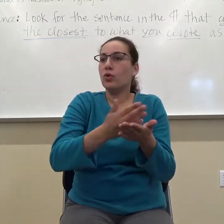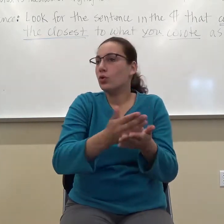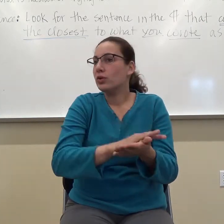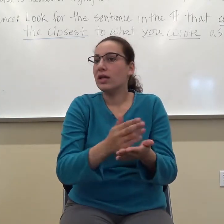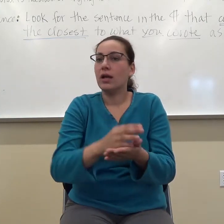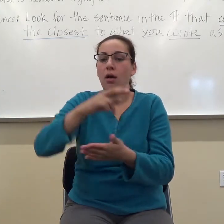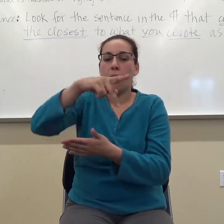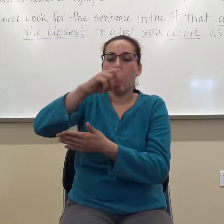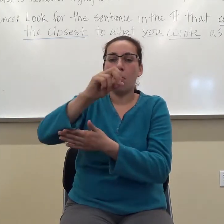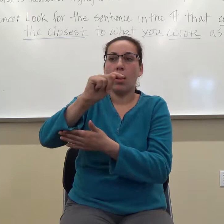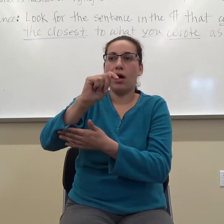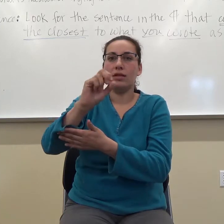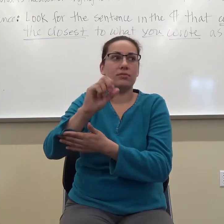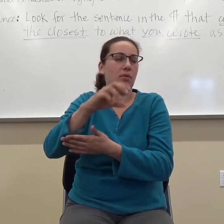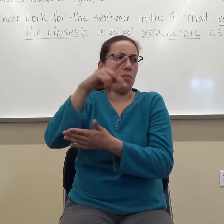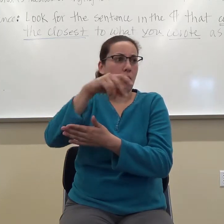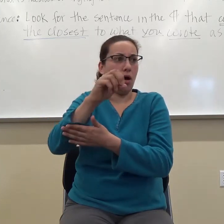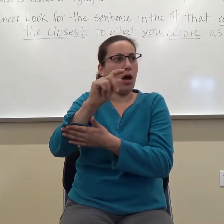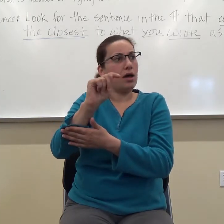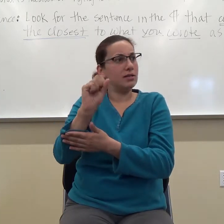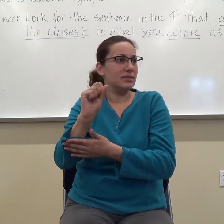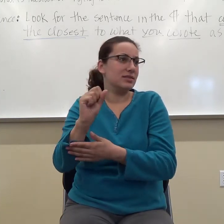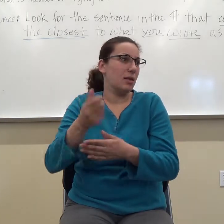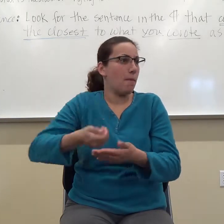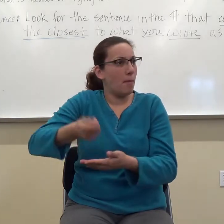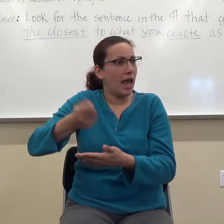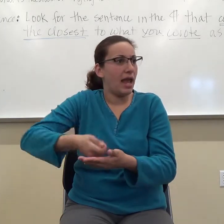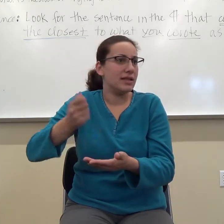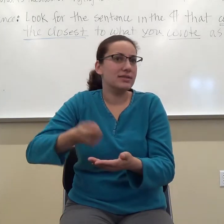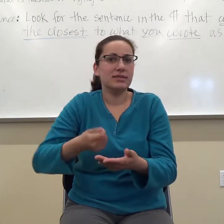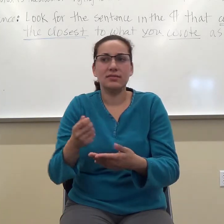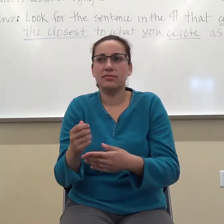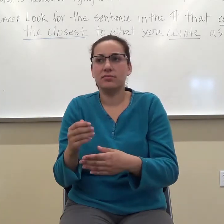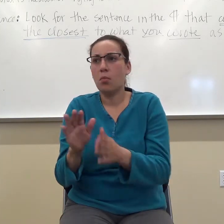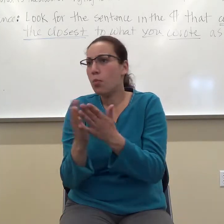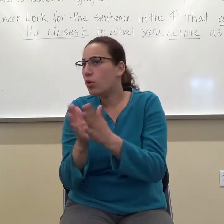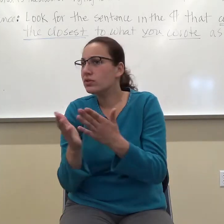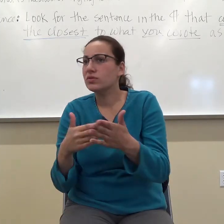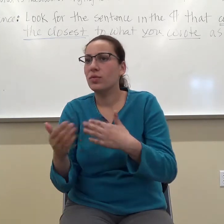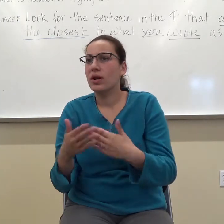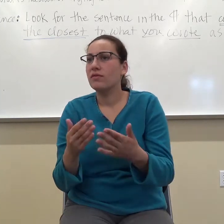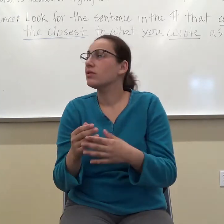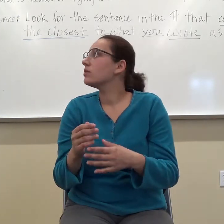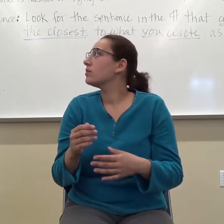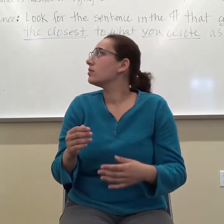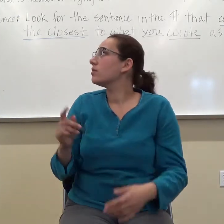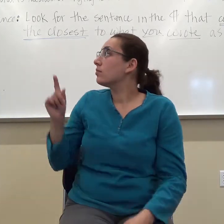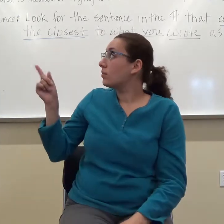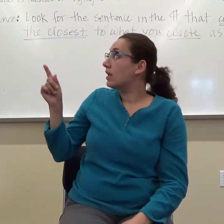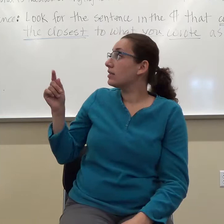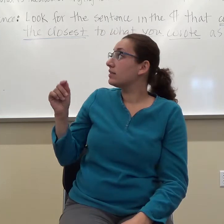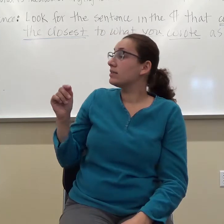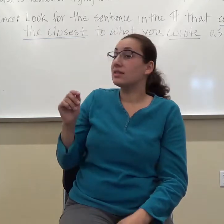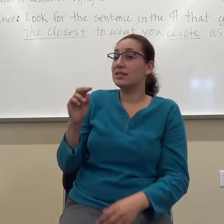first sentence was the item because they need them. And the second sentence was an example of